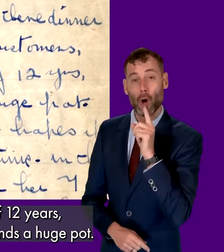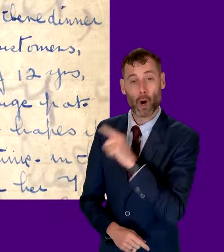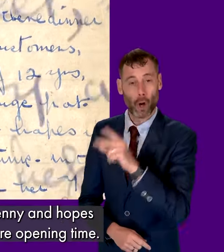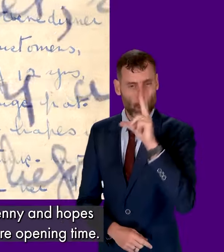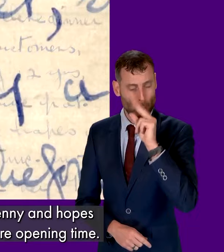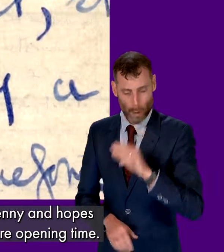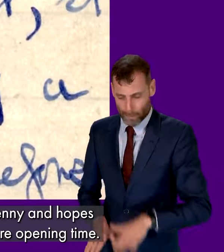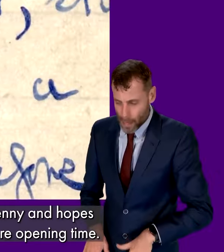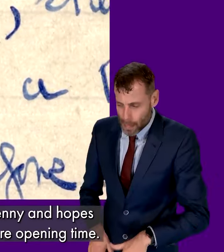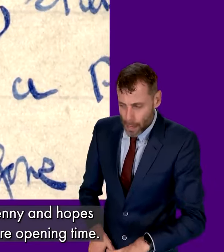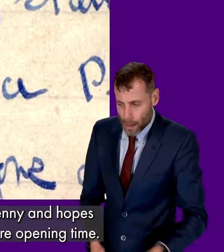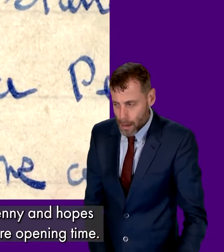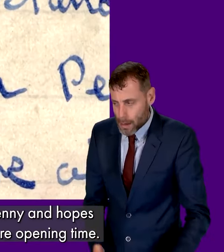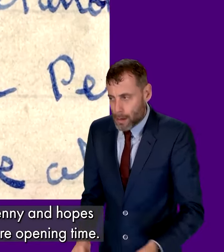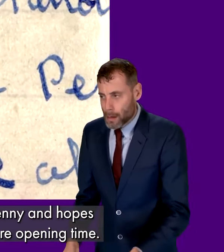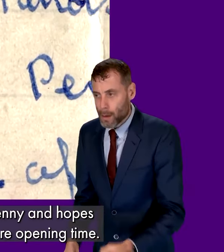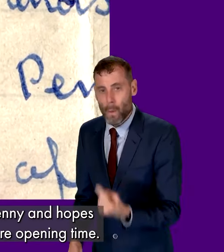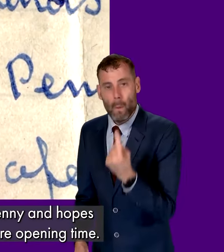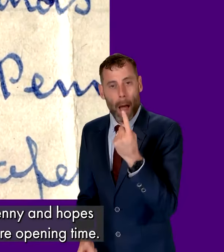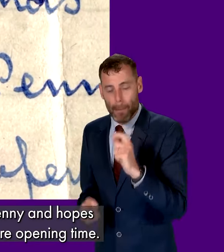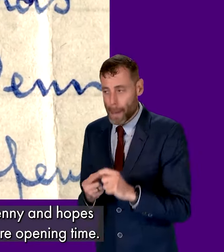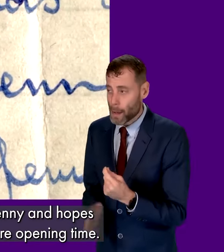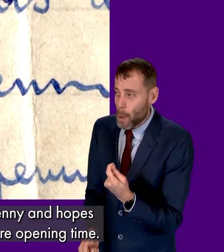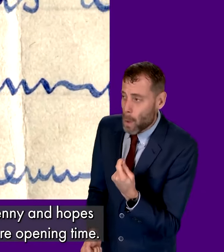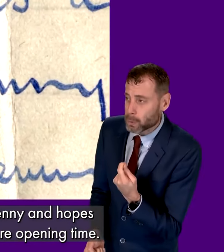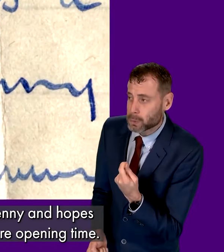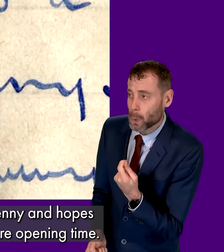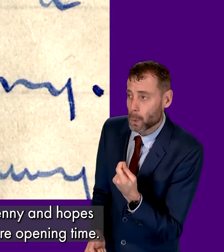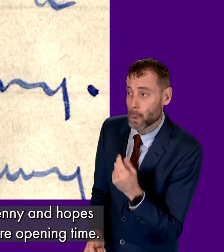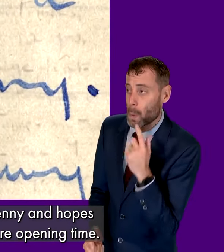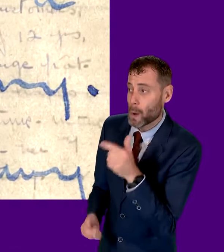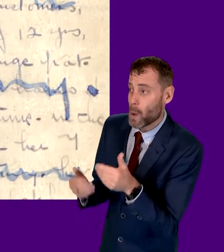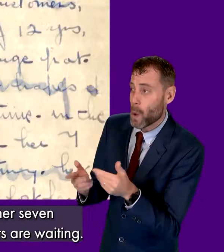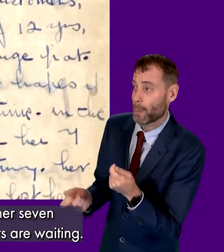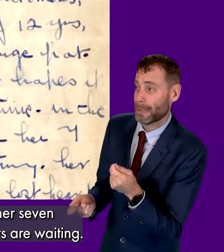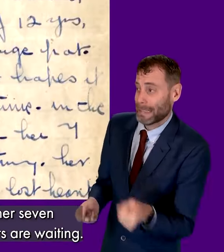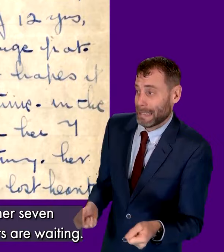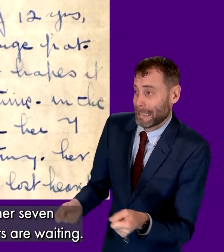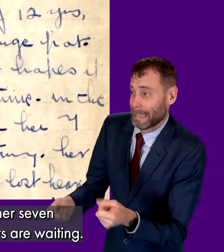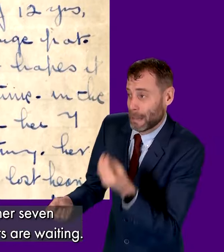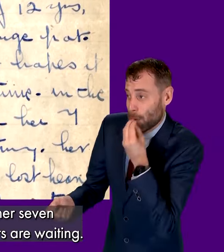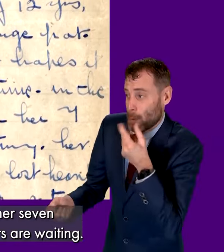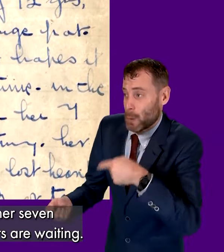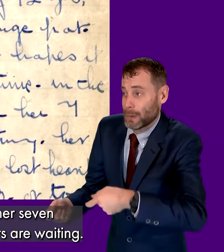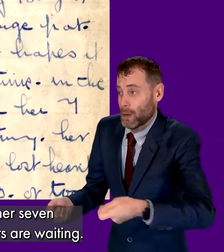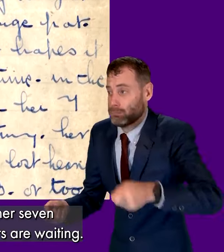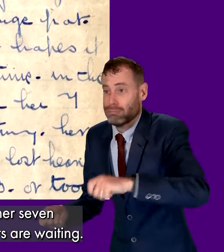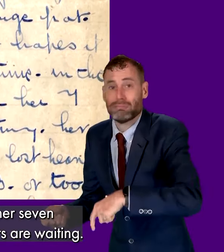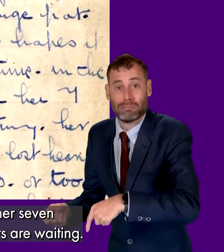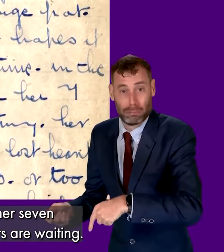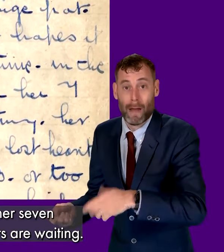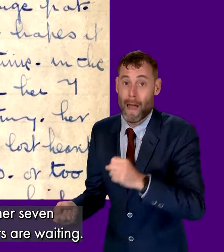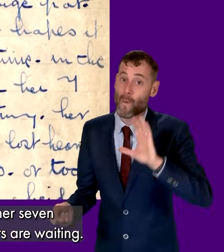pot. She's clutching a penny and hopes it won't be long before opening time. In her home, her seven brothers